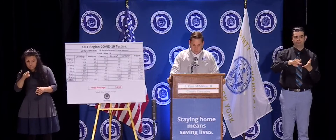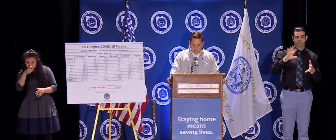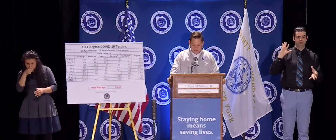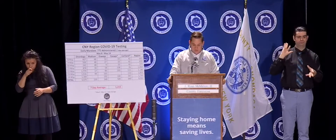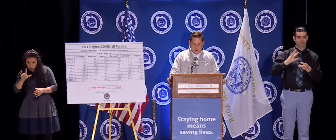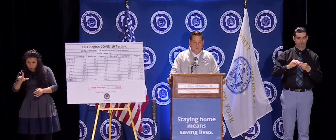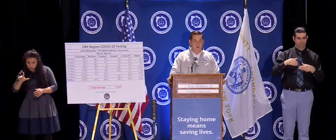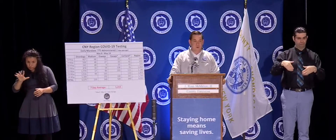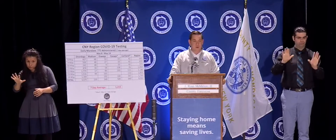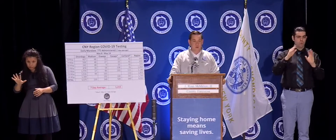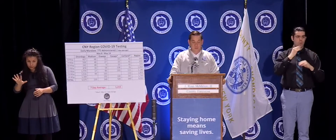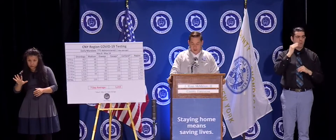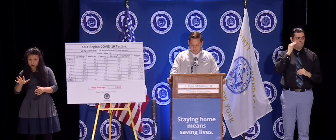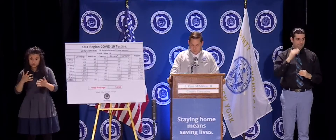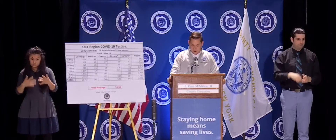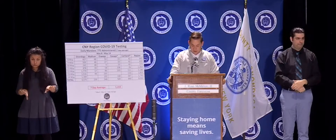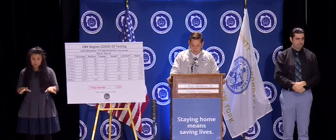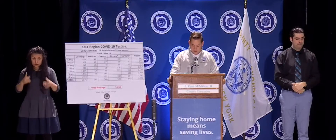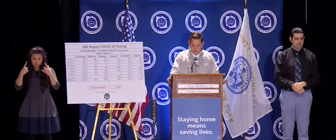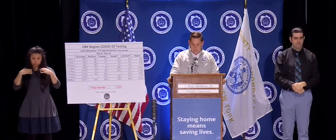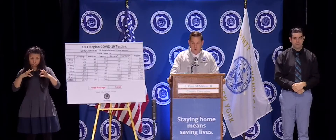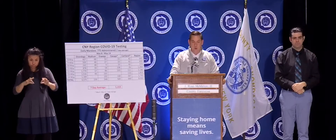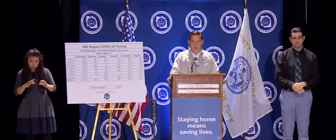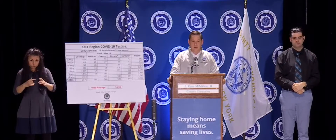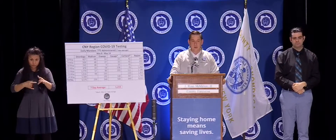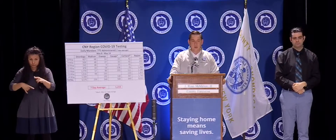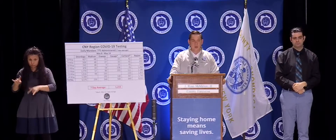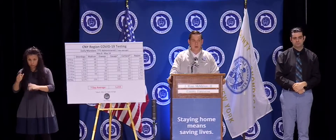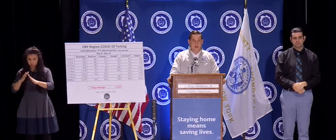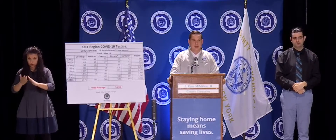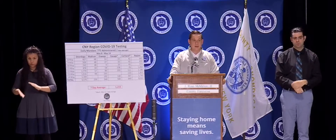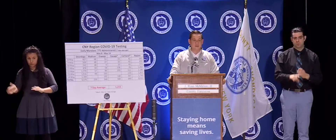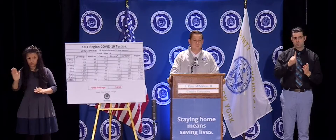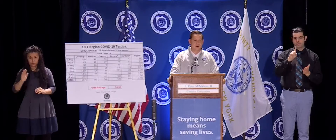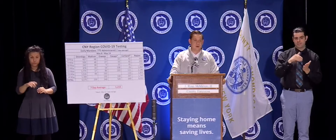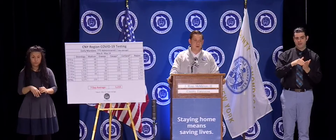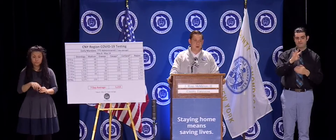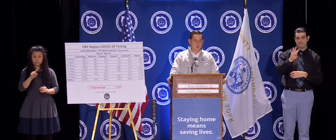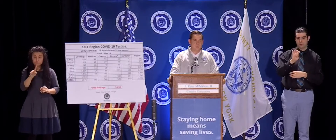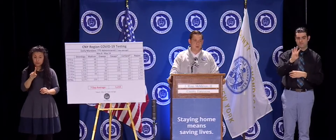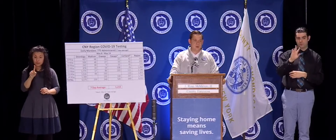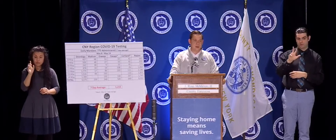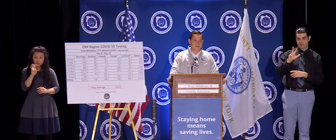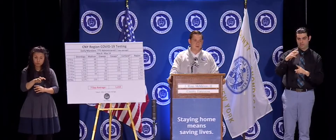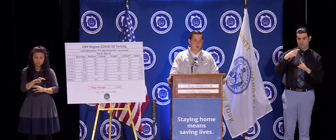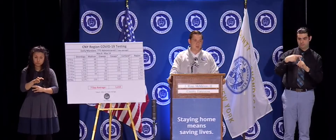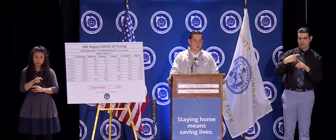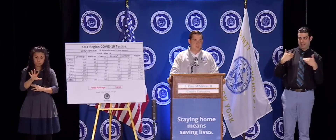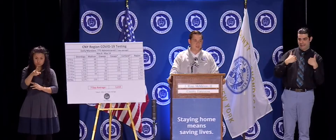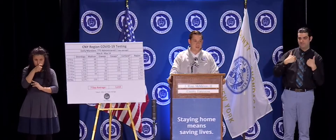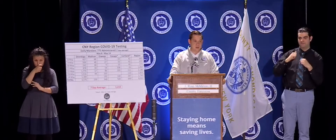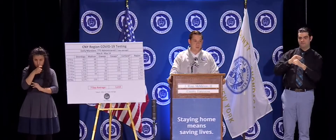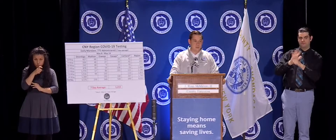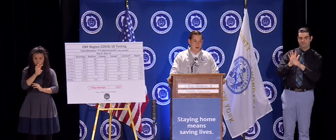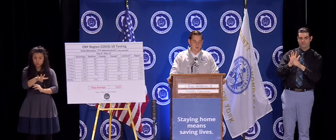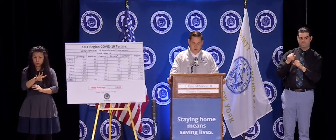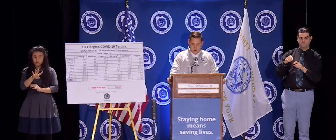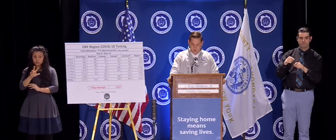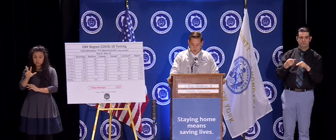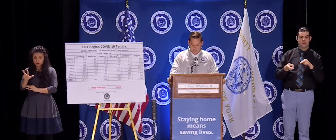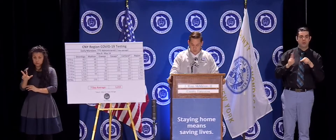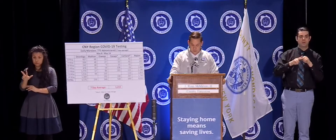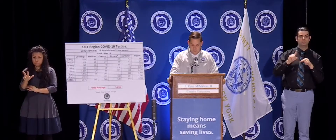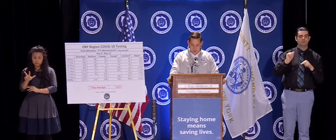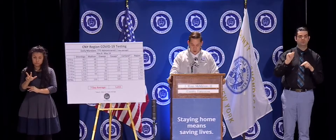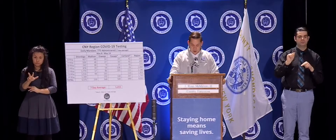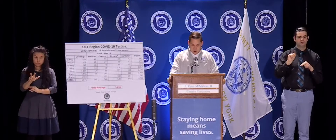Overall, 1,543 positive cases, up 20. Again, that's a very good number when you look at 720 tests coming back, 20